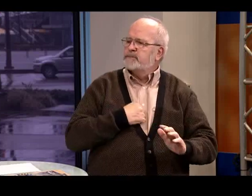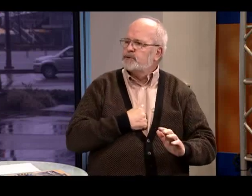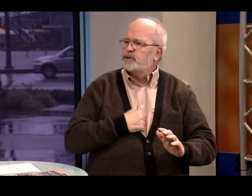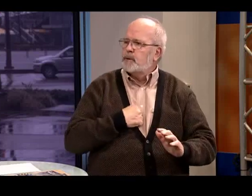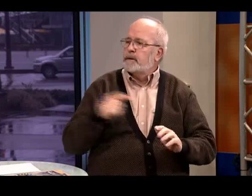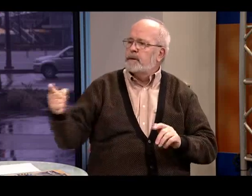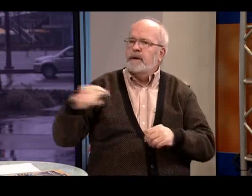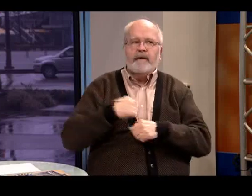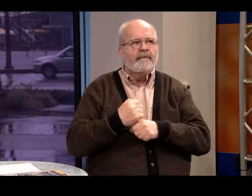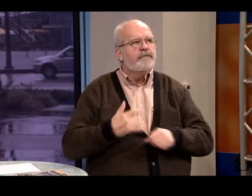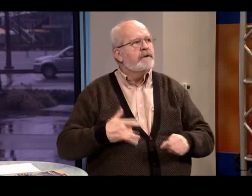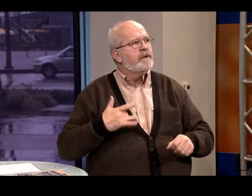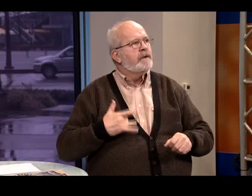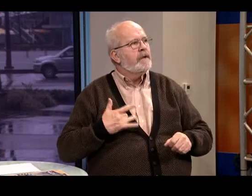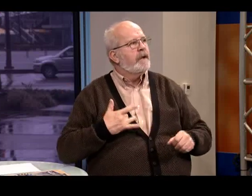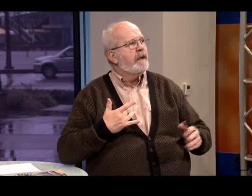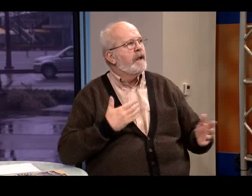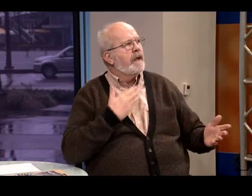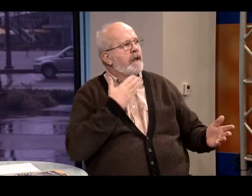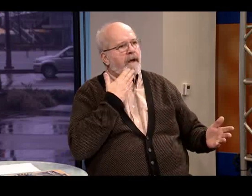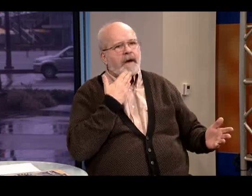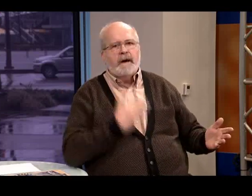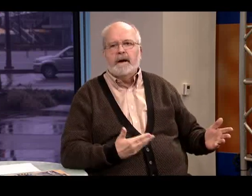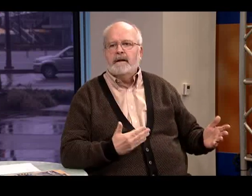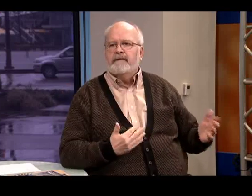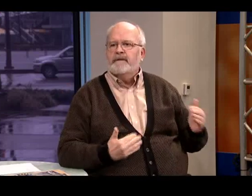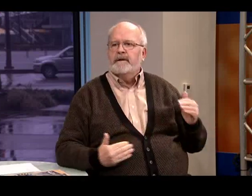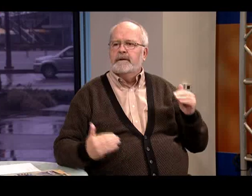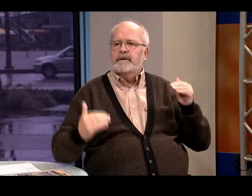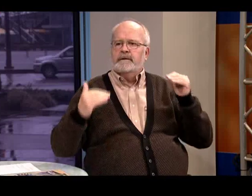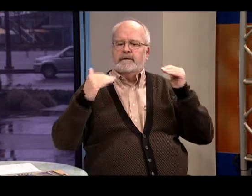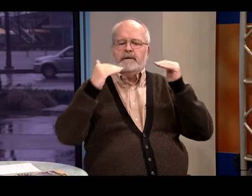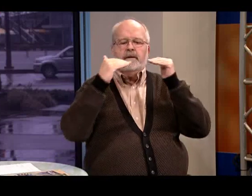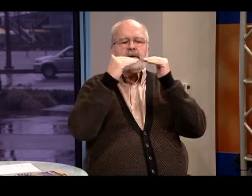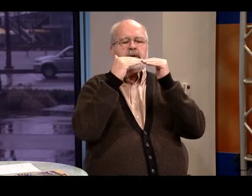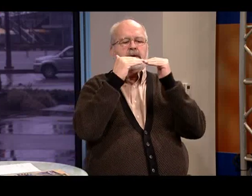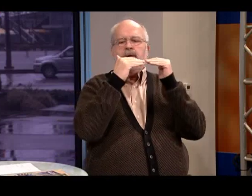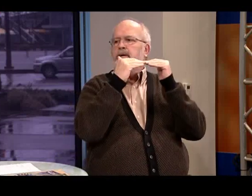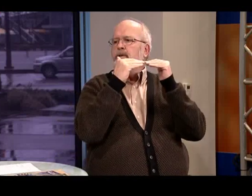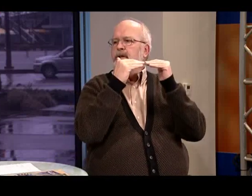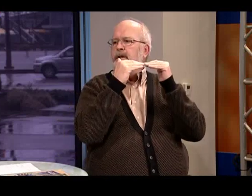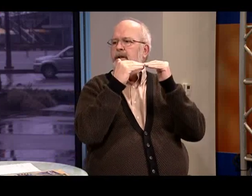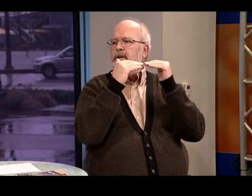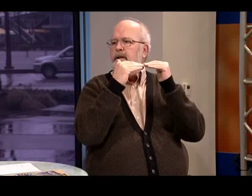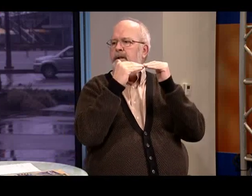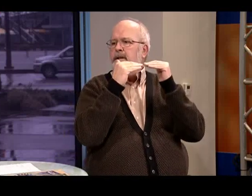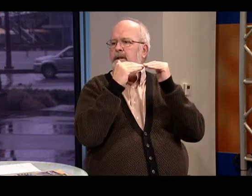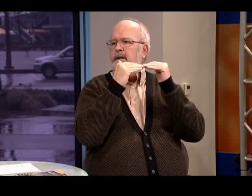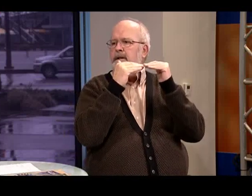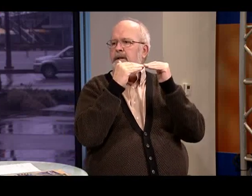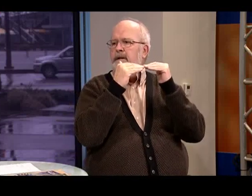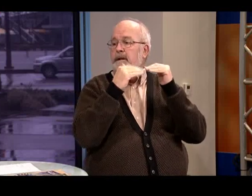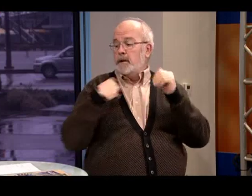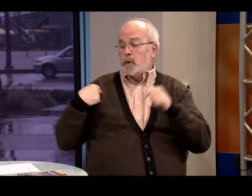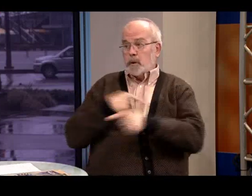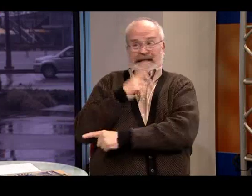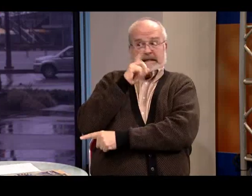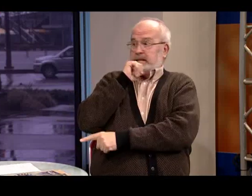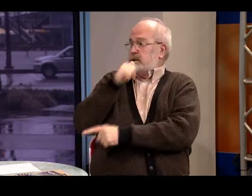Apologies are kind of like magic. Someone apologizes for something and almost immediately you feel like an equal. You feel better